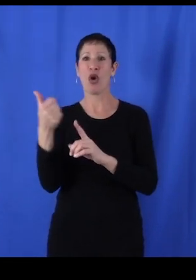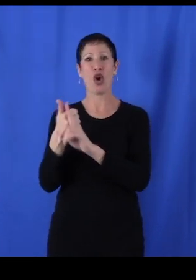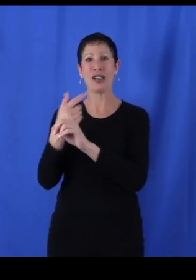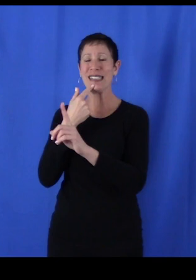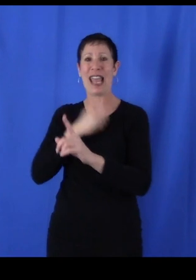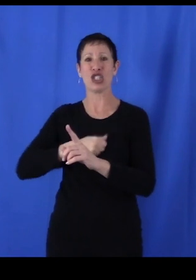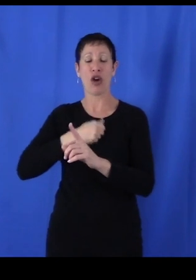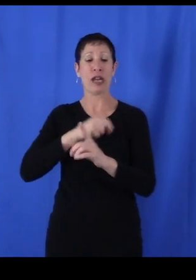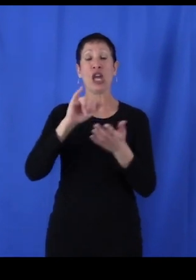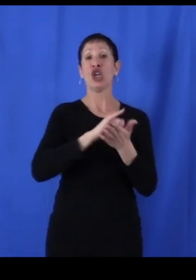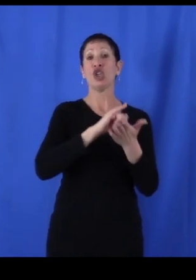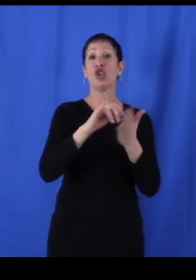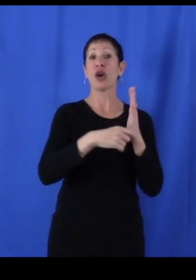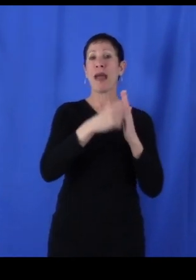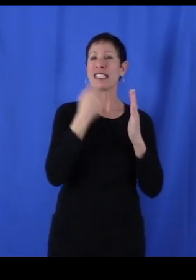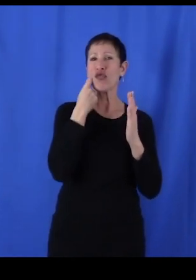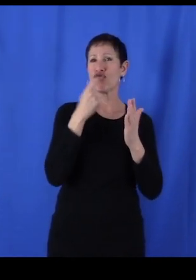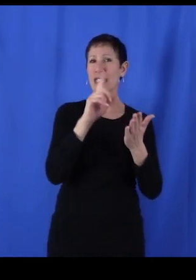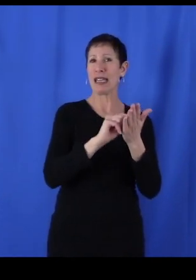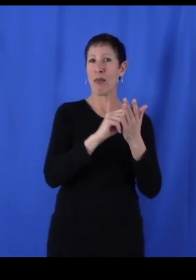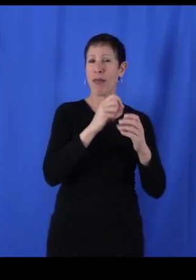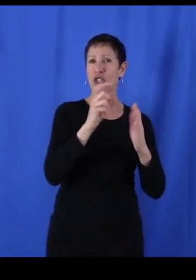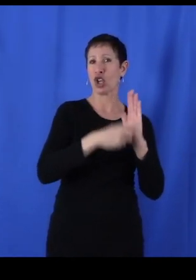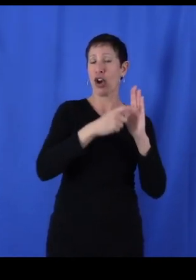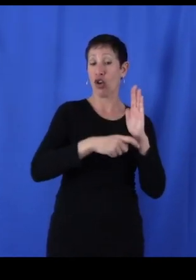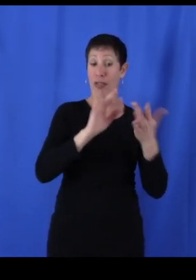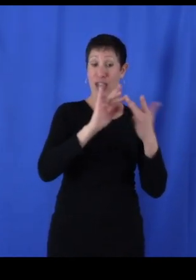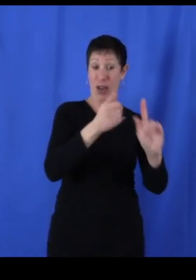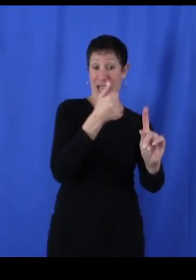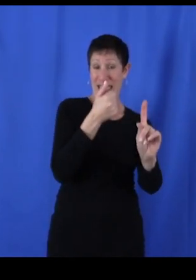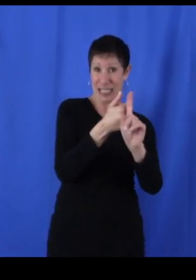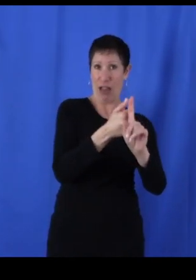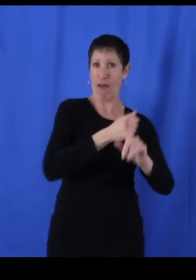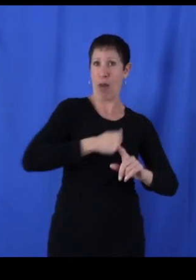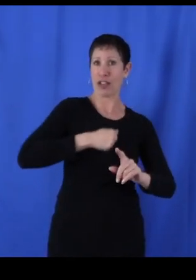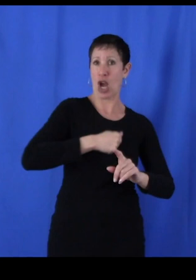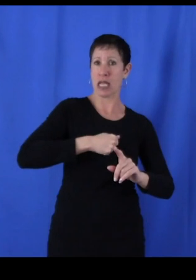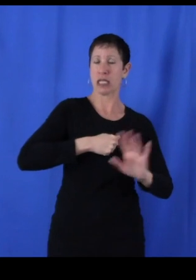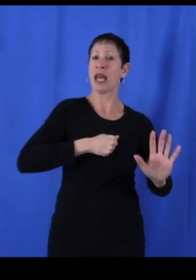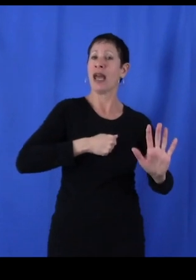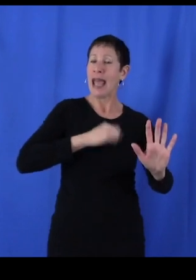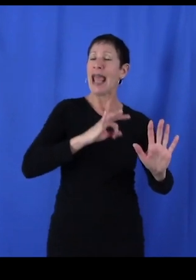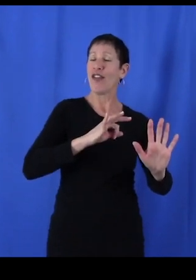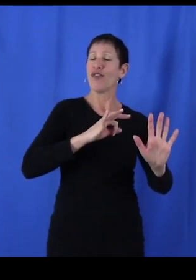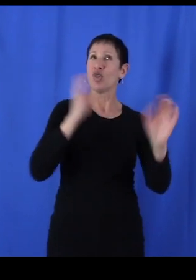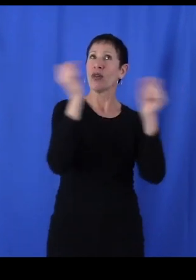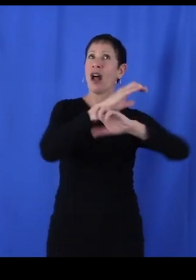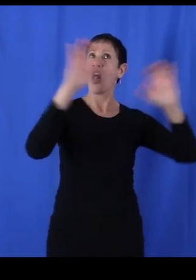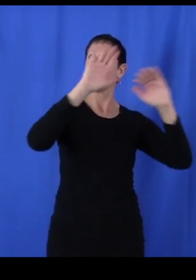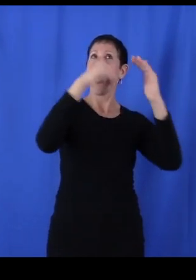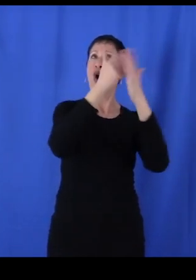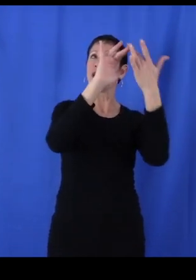an article in which the internet itself apologized. That is, if you reduce the internet to tech